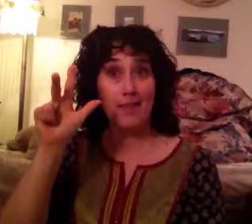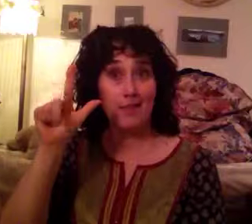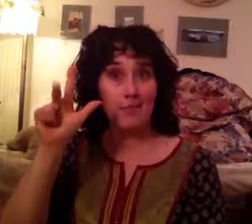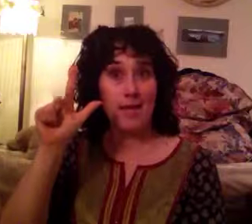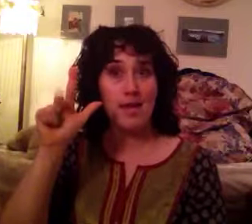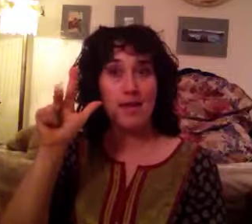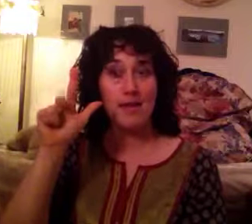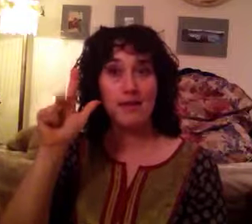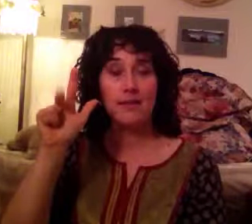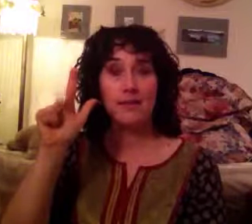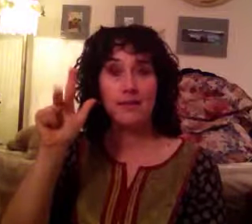23,